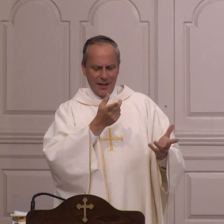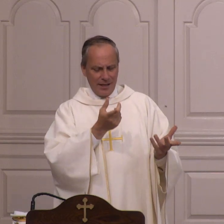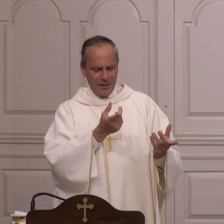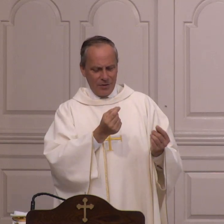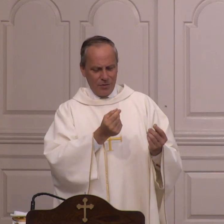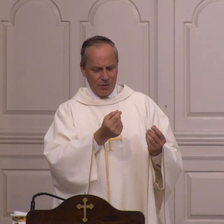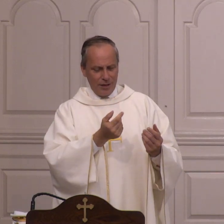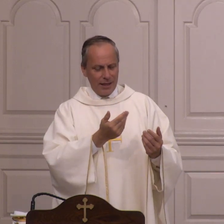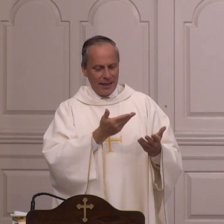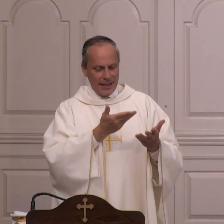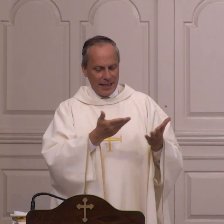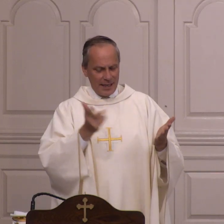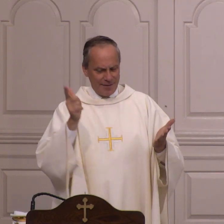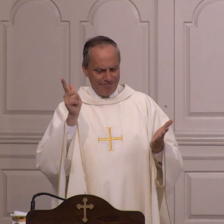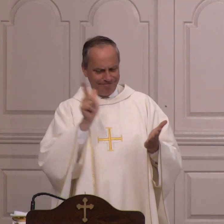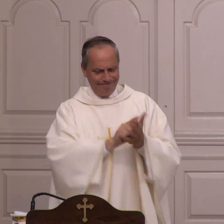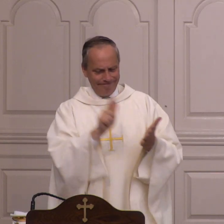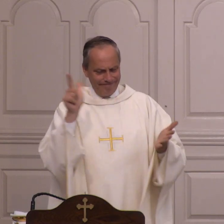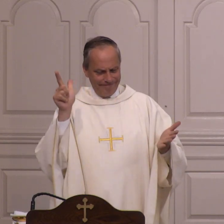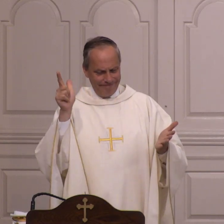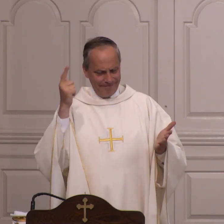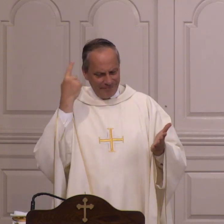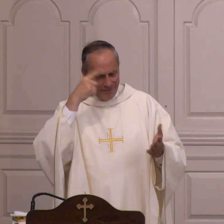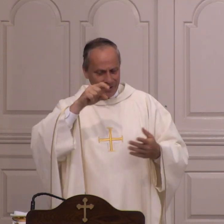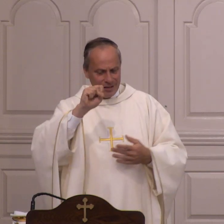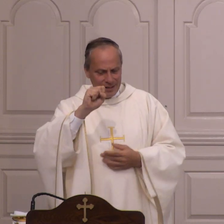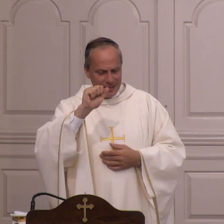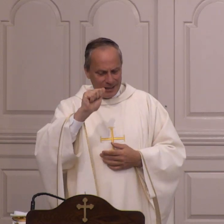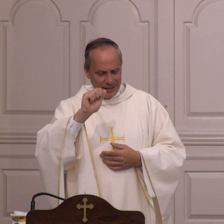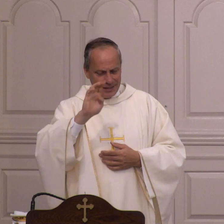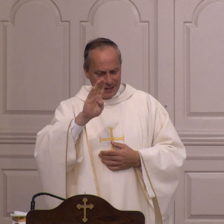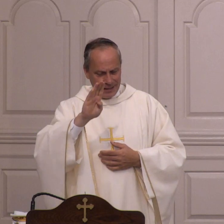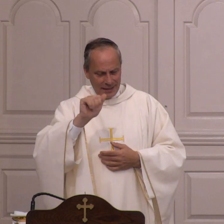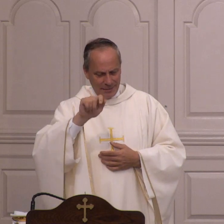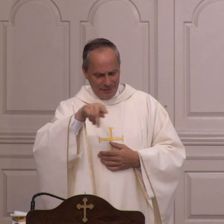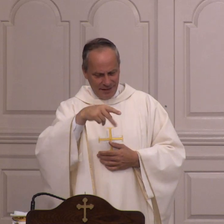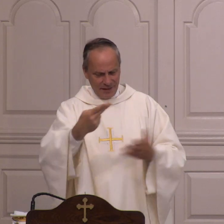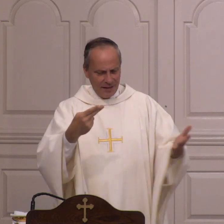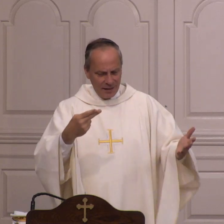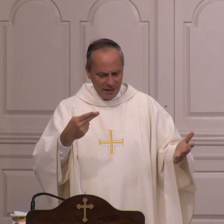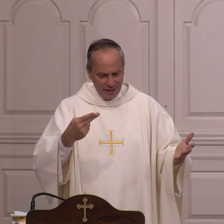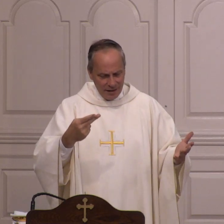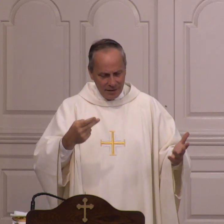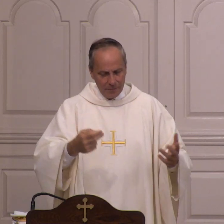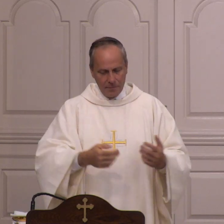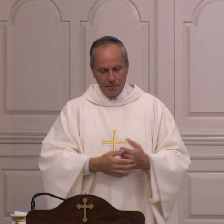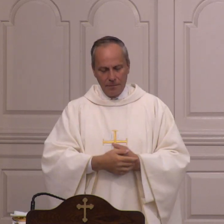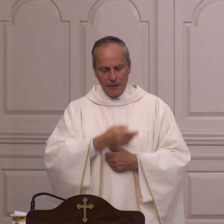"See, your disciples are doing what is unlawful to do on the Sabbath."